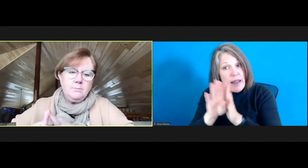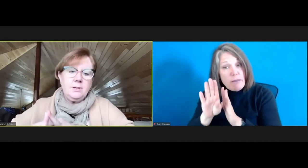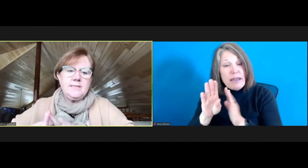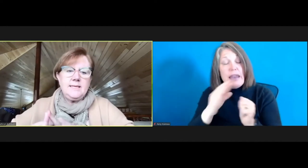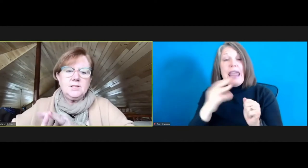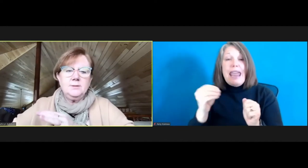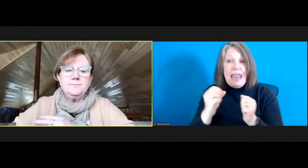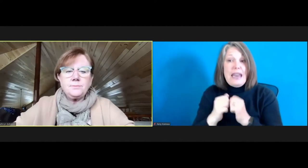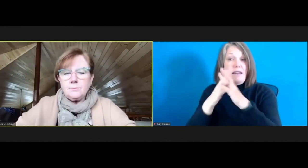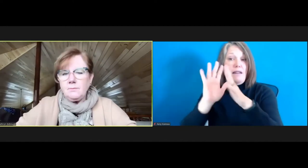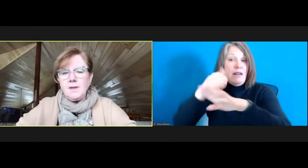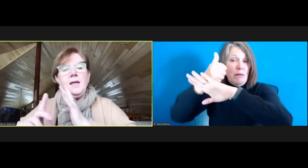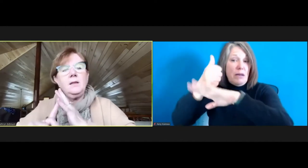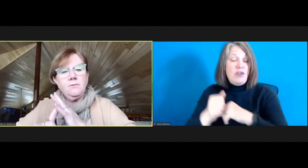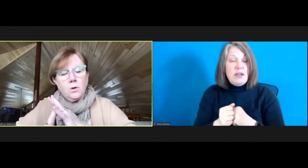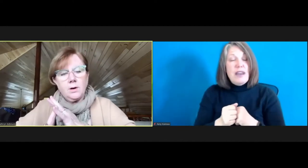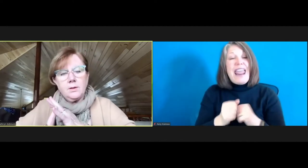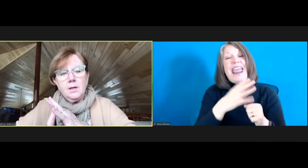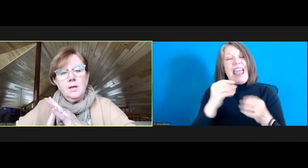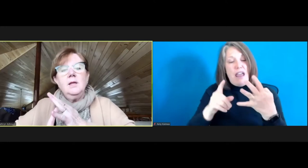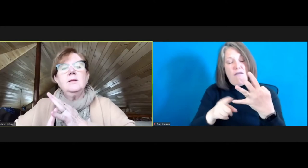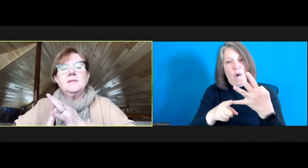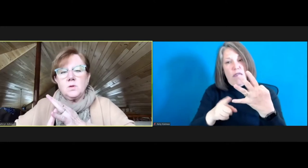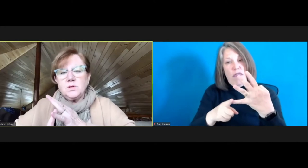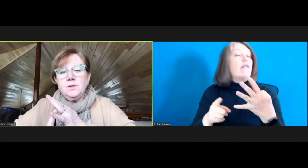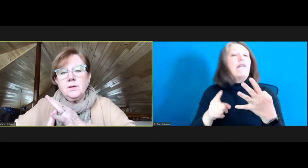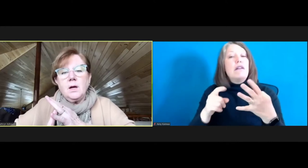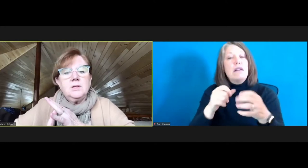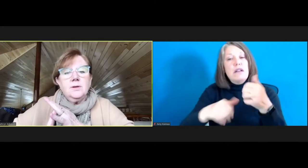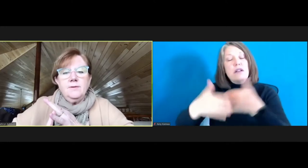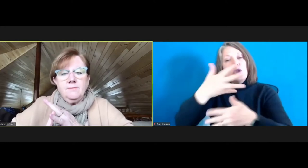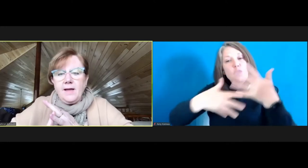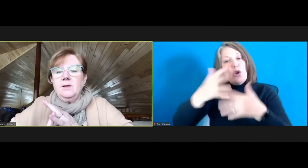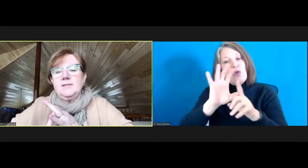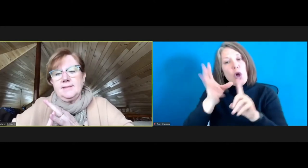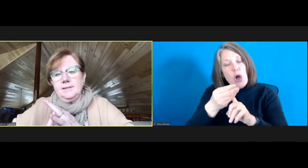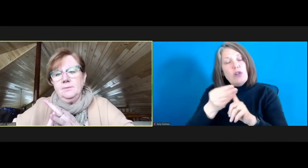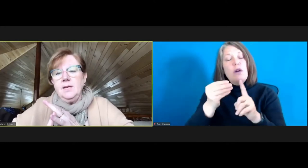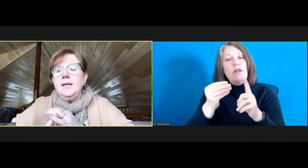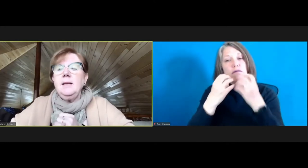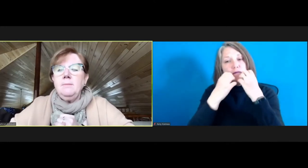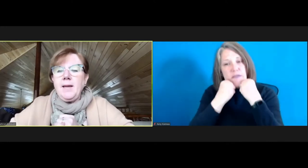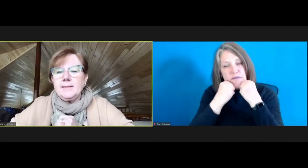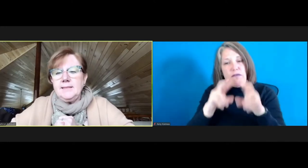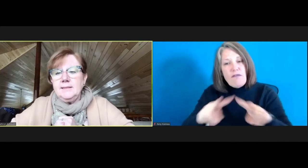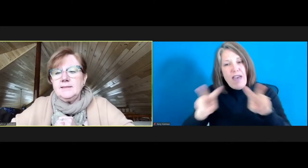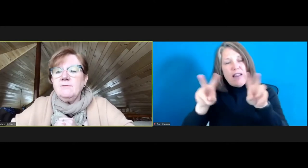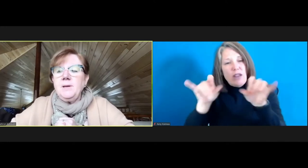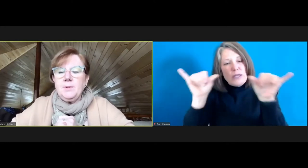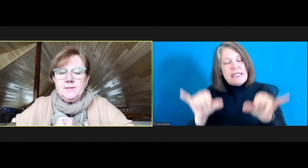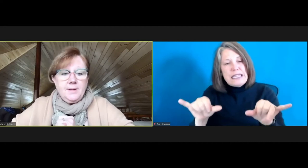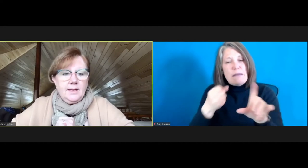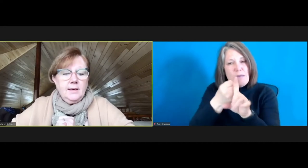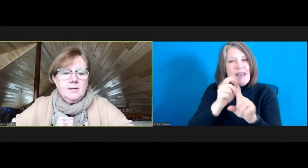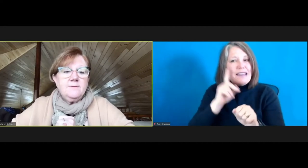and implementation, and the fourth, the social cultural value system impacting deaf